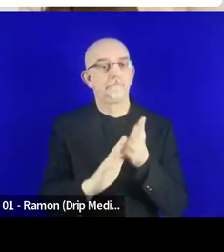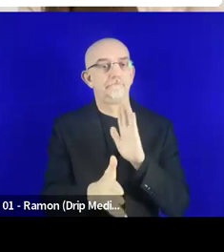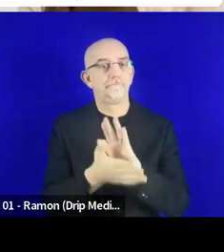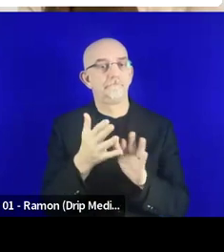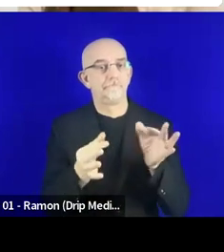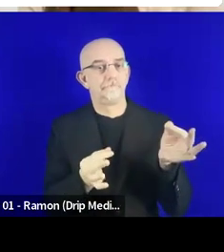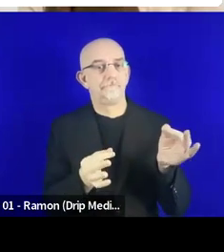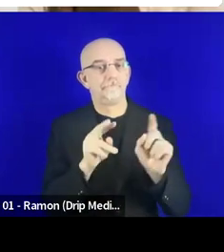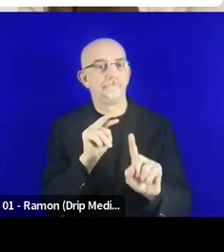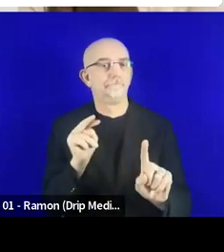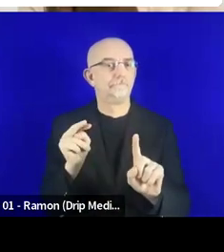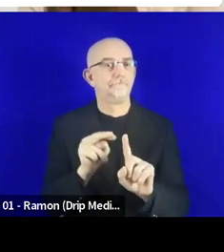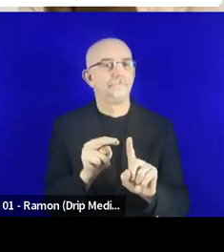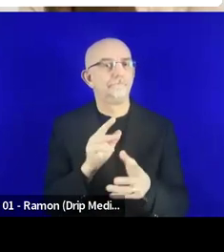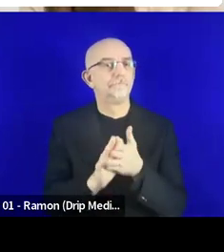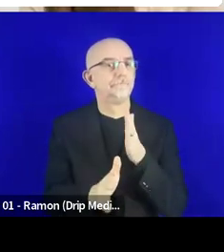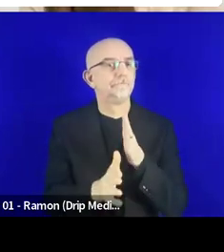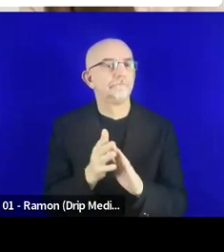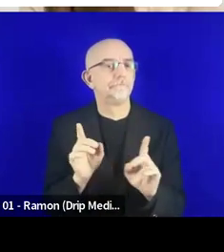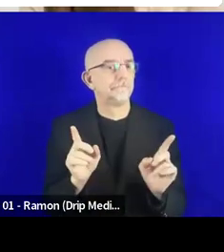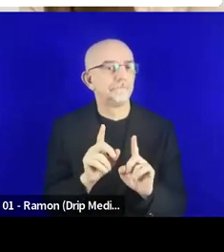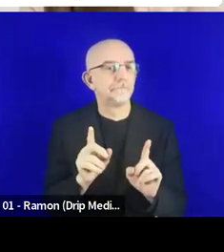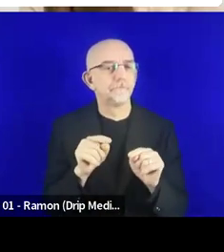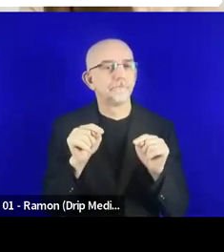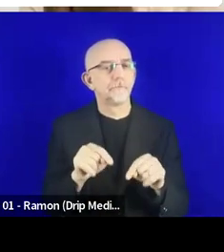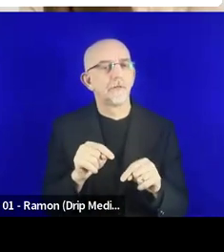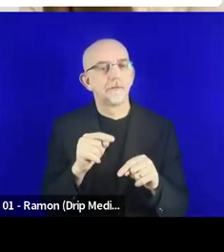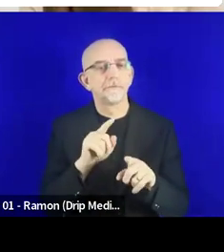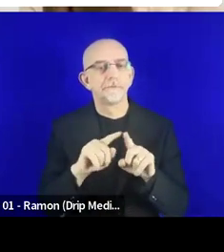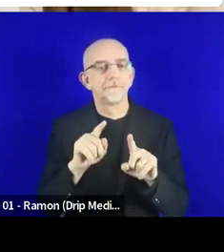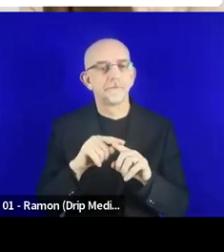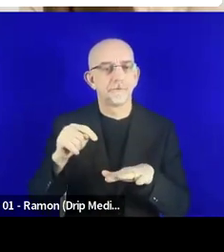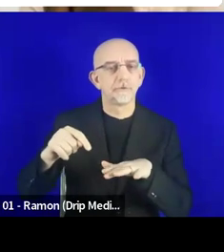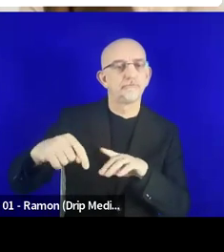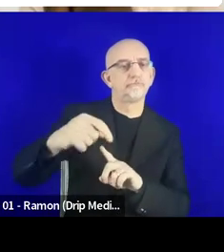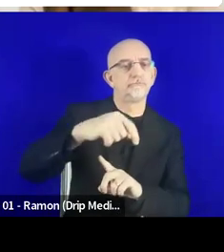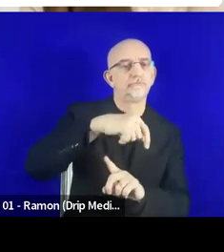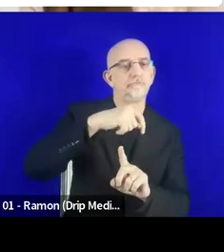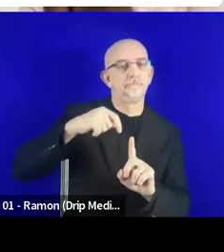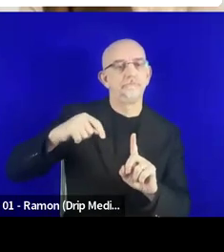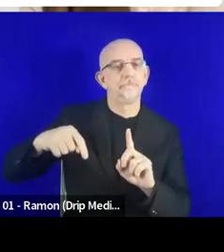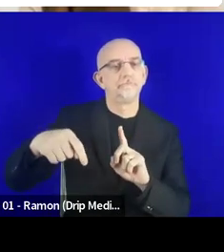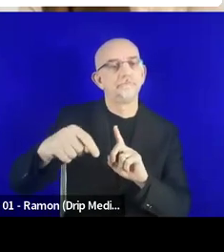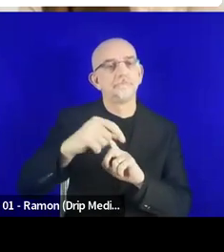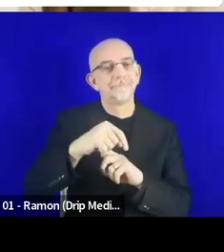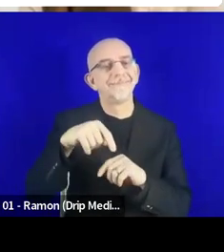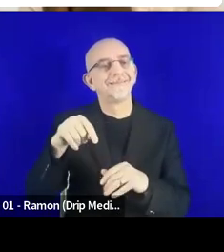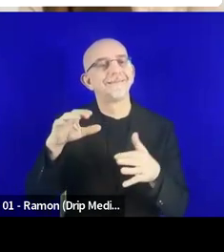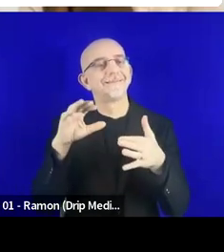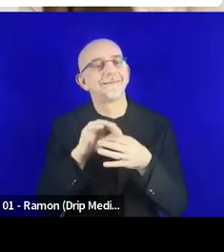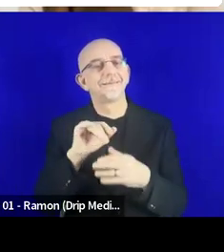the vulnerability and risk are compounded. It's important in the context of climate. And I think